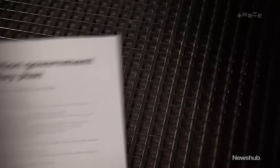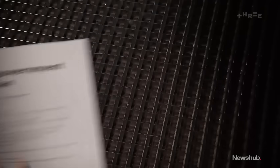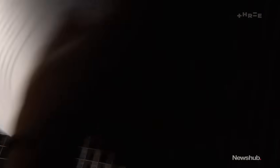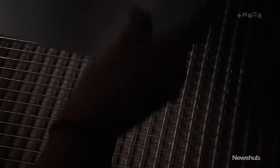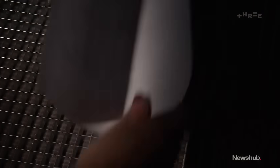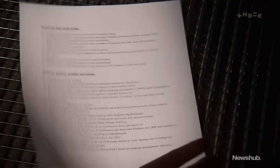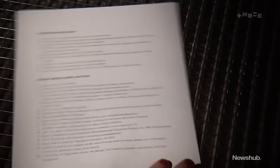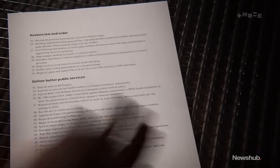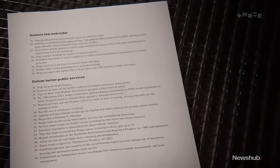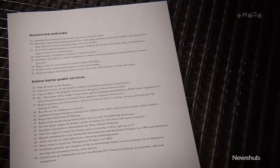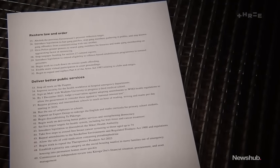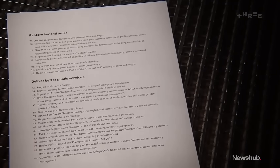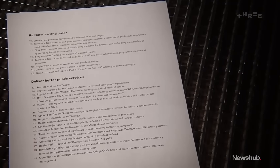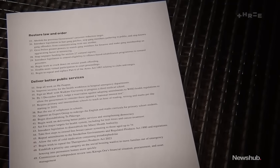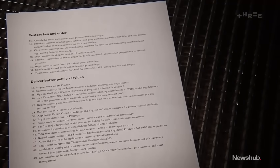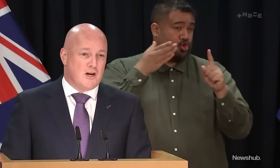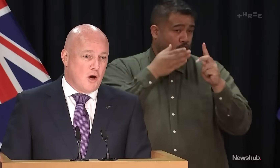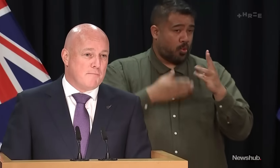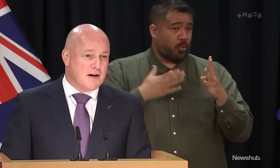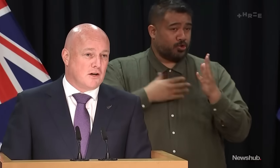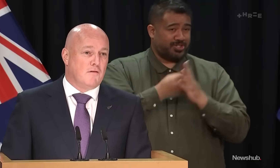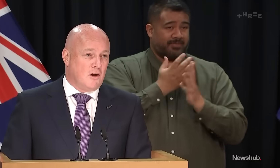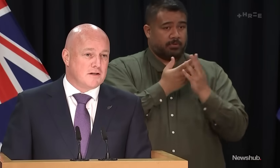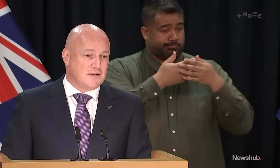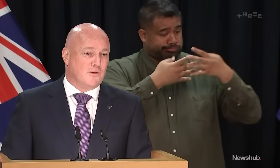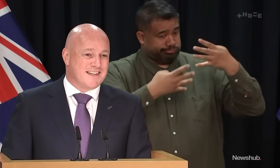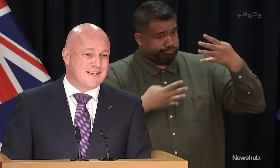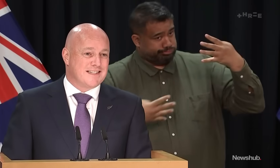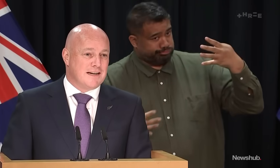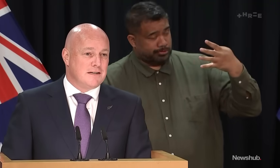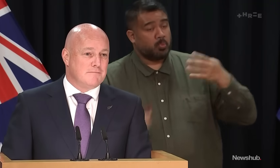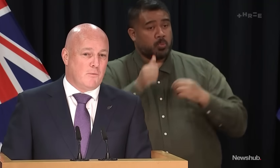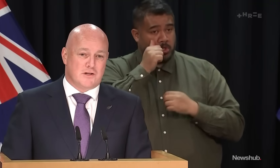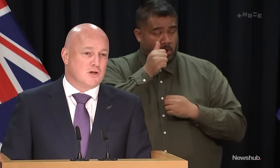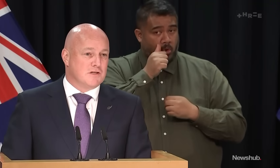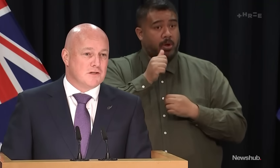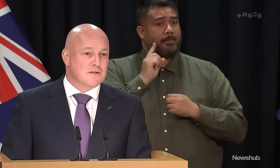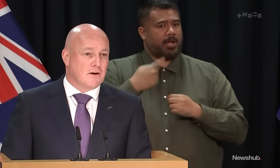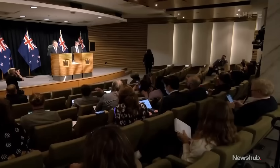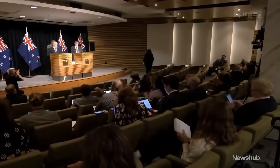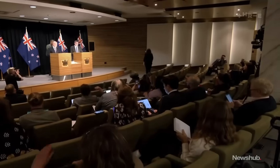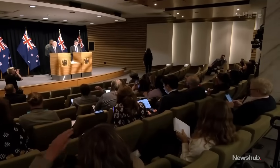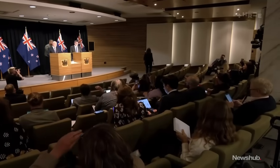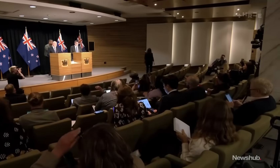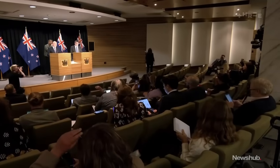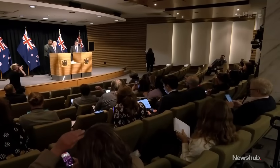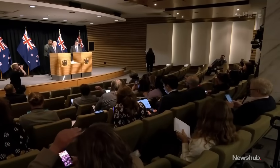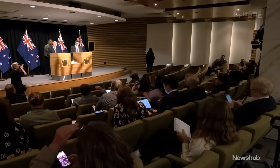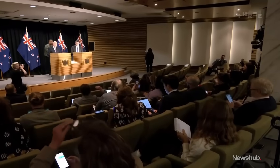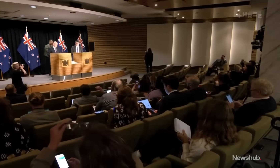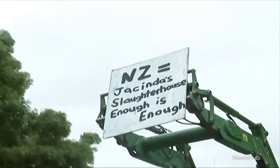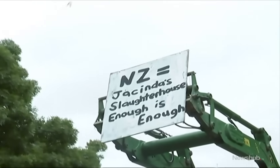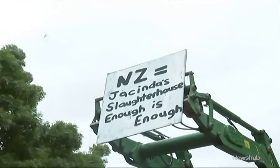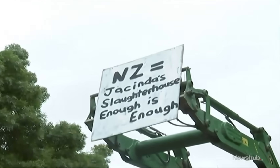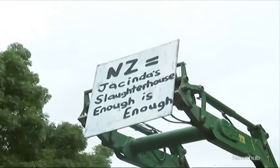the public to hold him accountable to. We know we're biting off a lot in order to get it done, but we're determined to do so. About 20 of the action